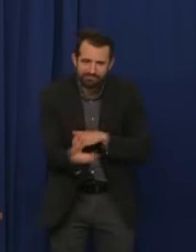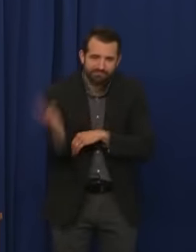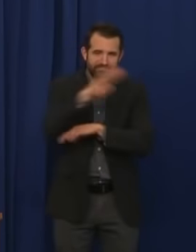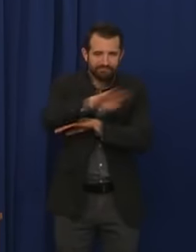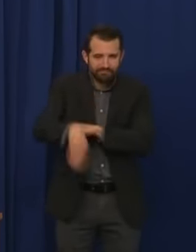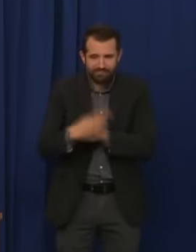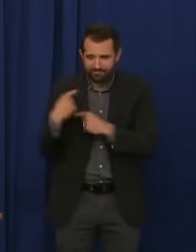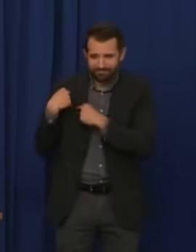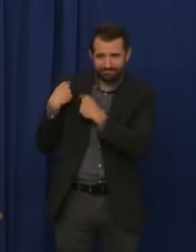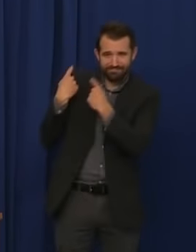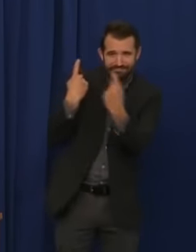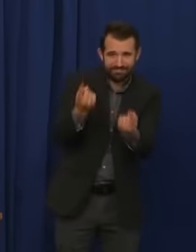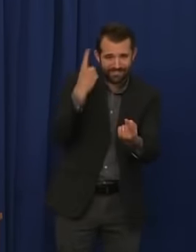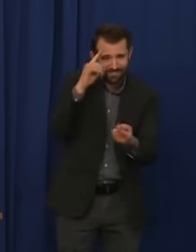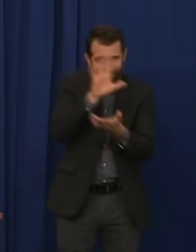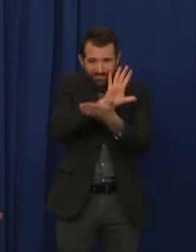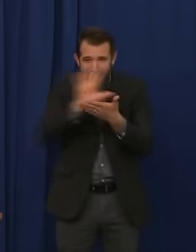5+ weeks.